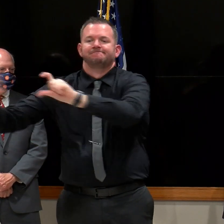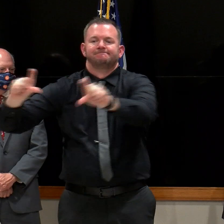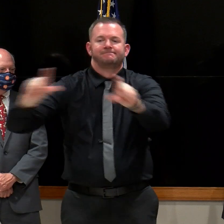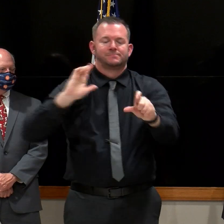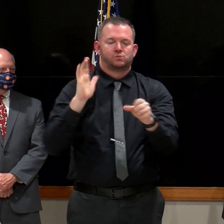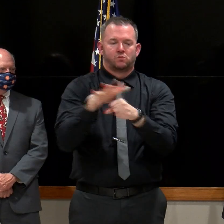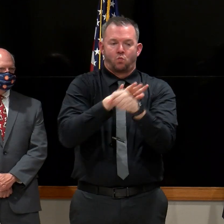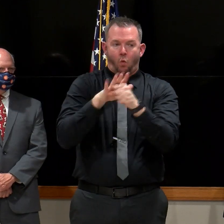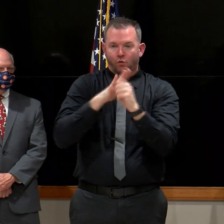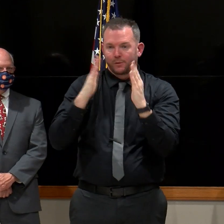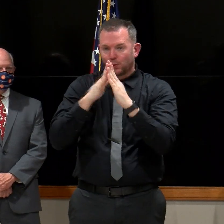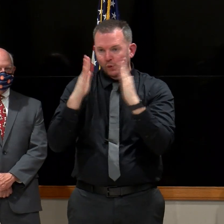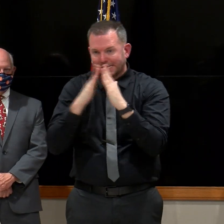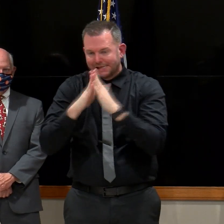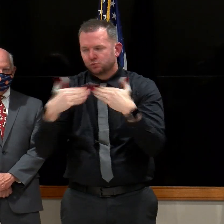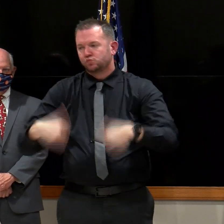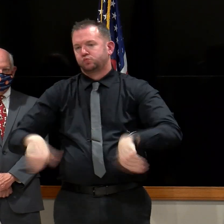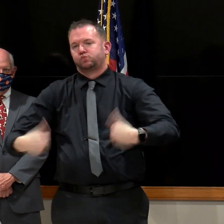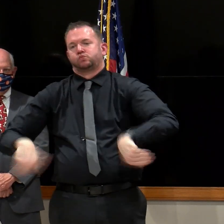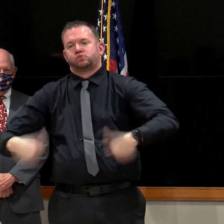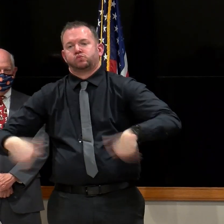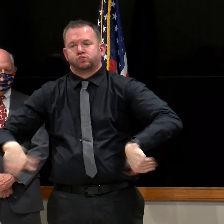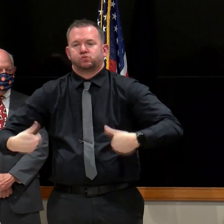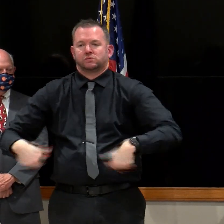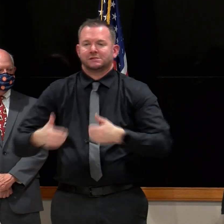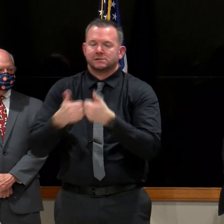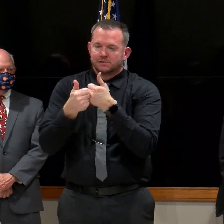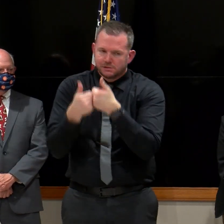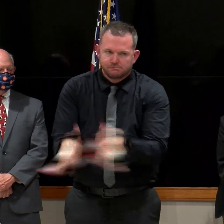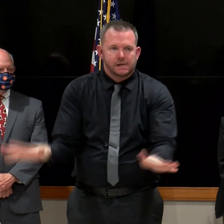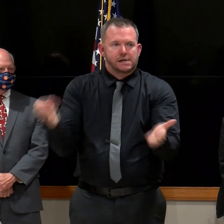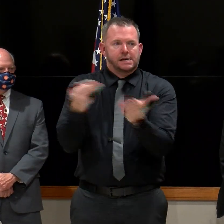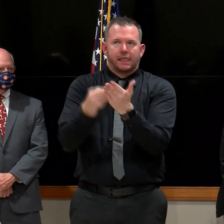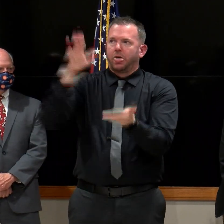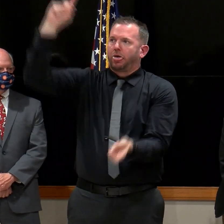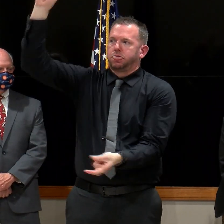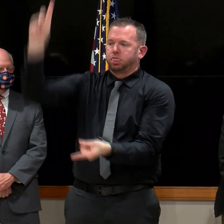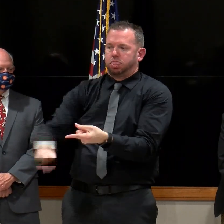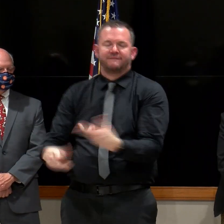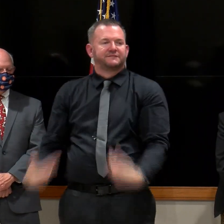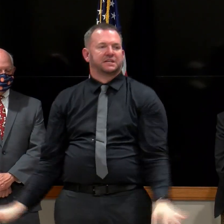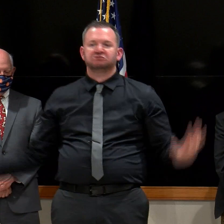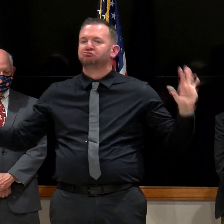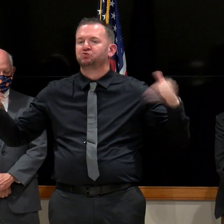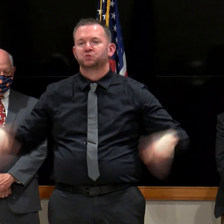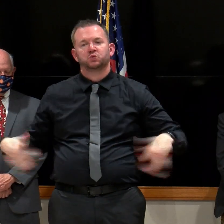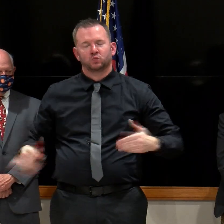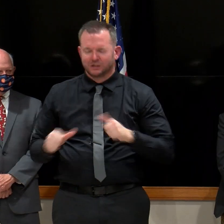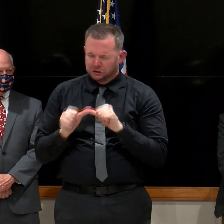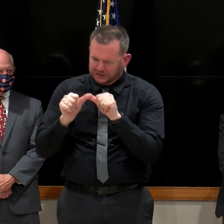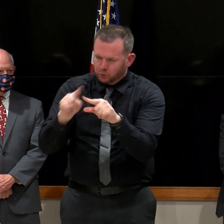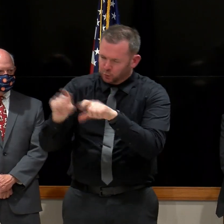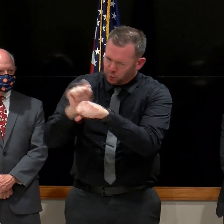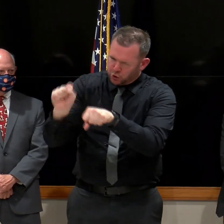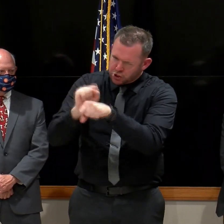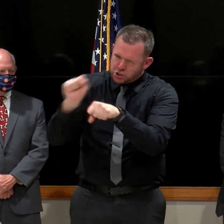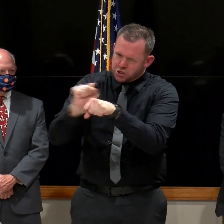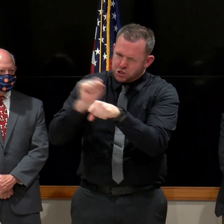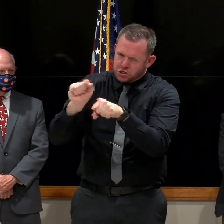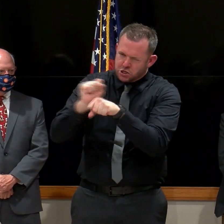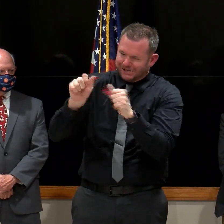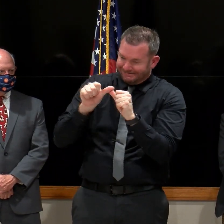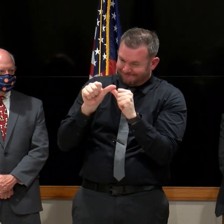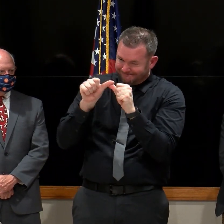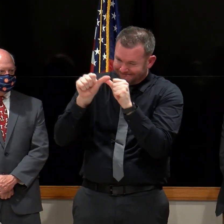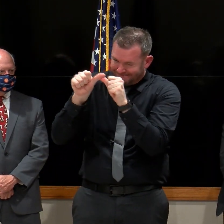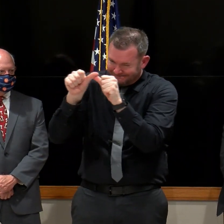And we will do so as we continue to work into 2021 and just, we moved past the budget